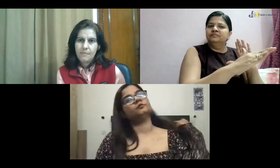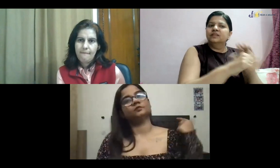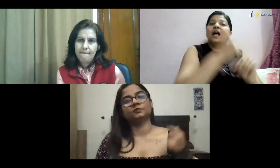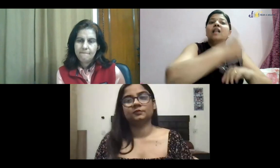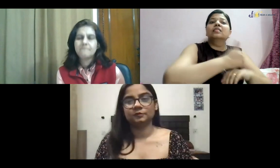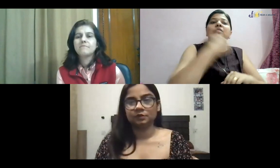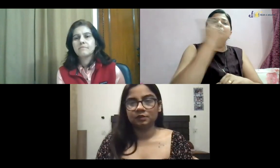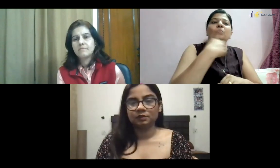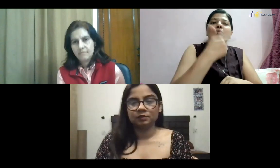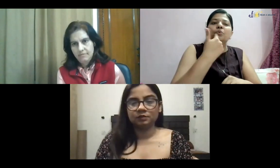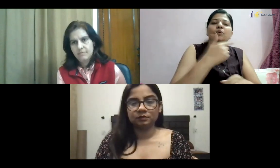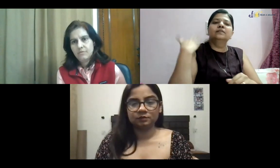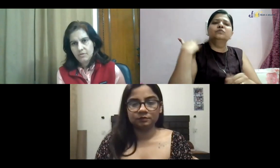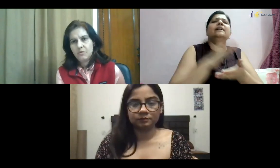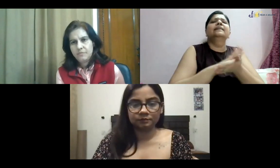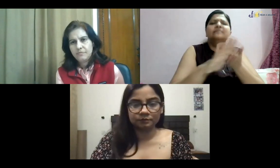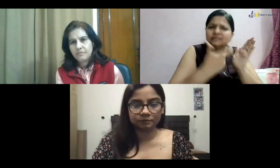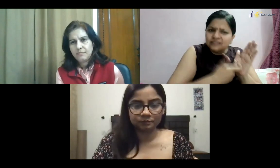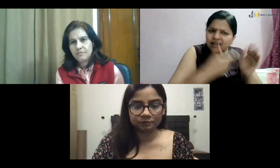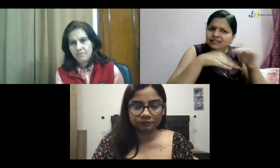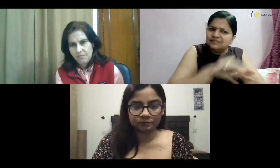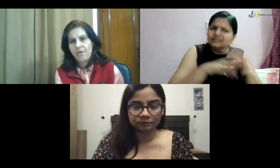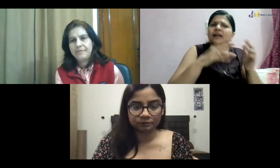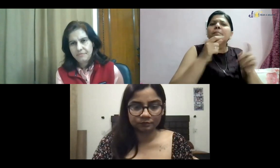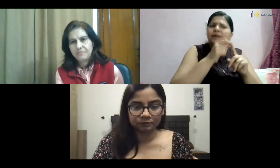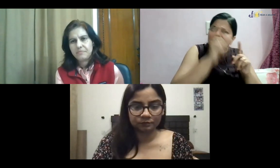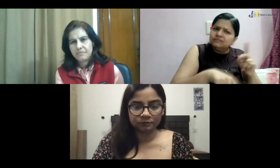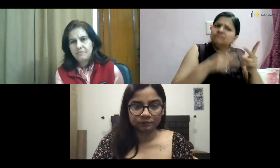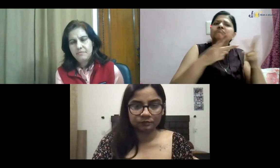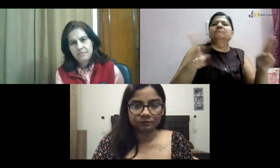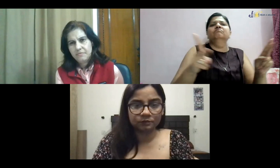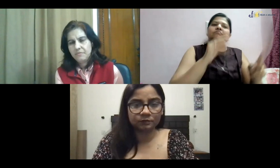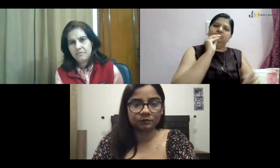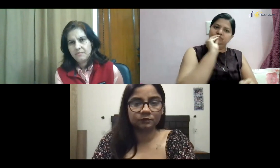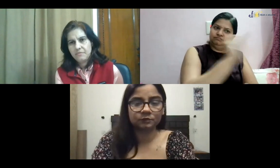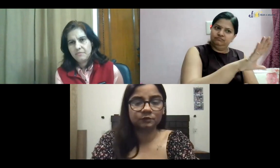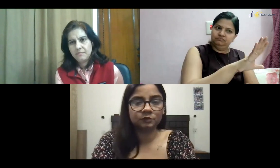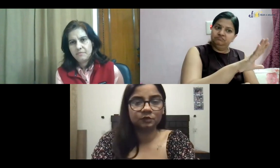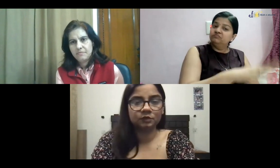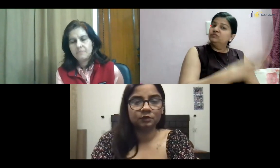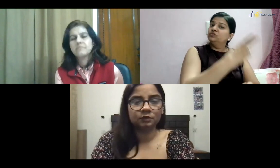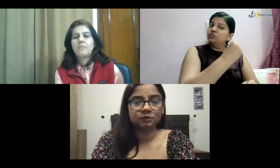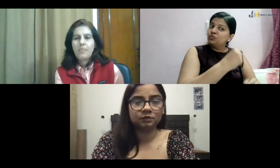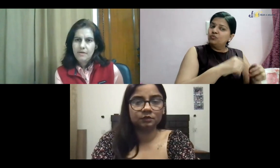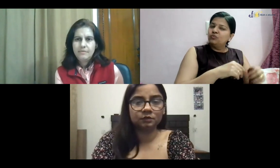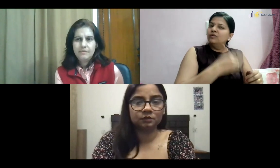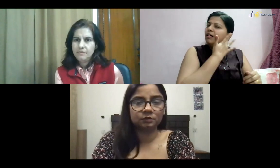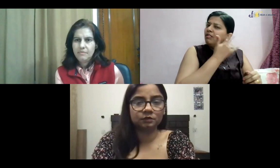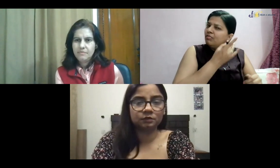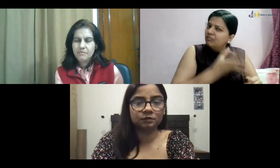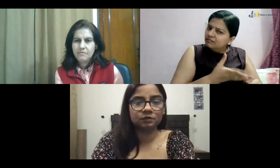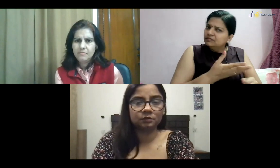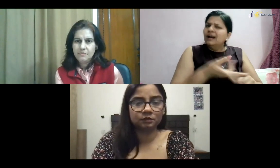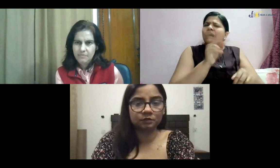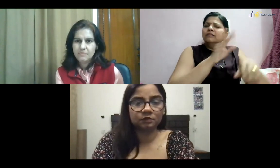your company and you will show them the Equal Remuneration Act, whether HR or manager who is responsible for